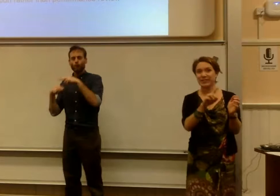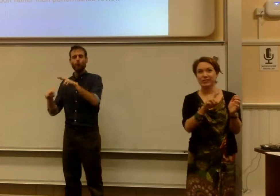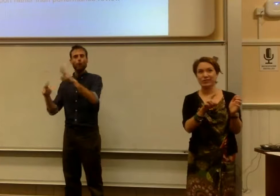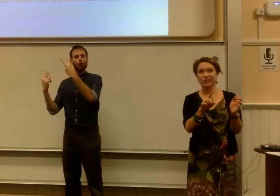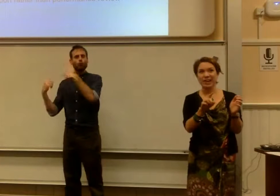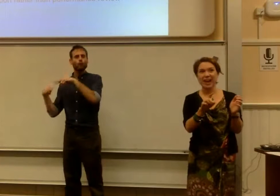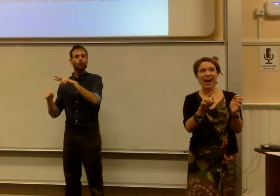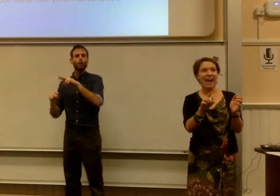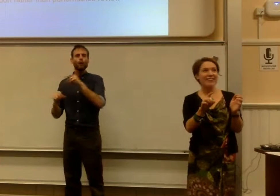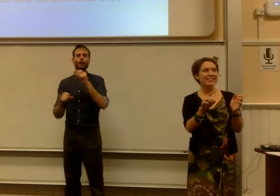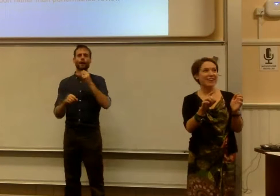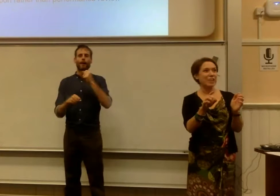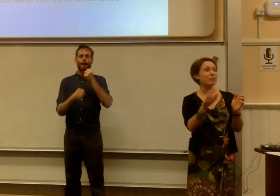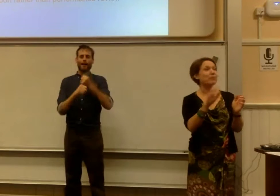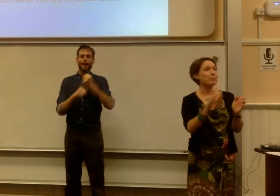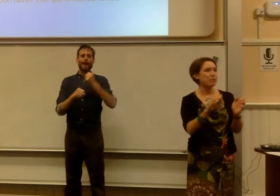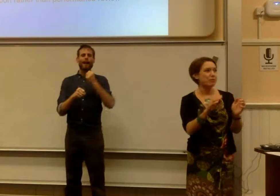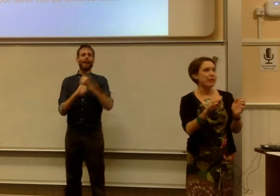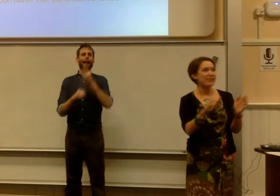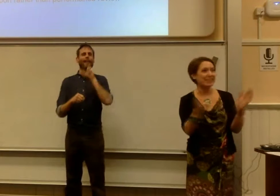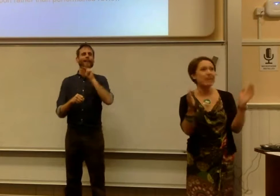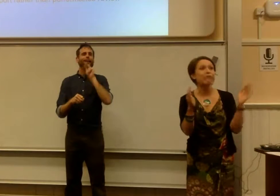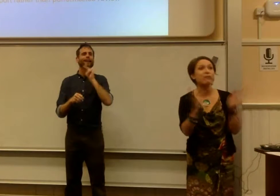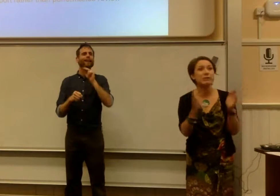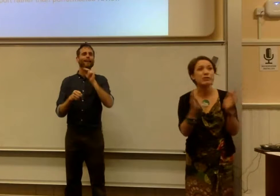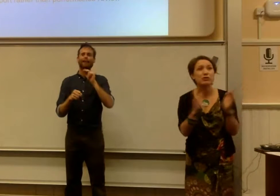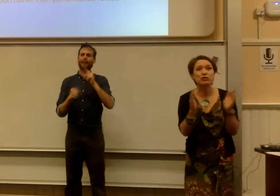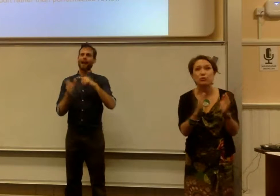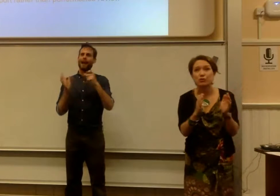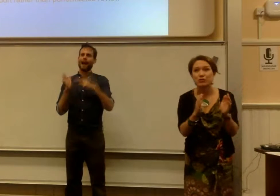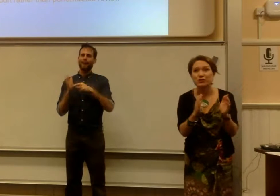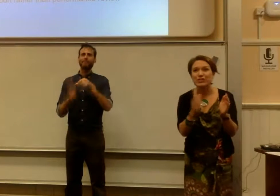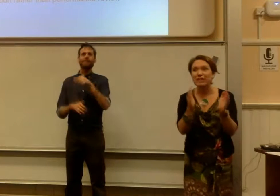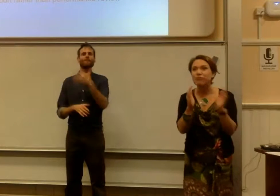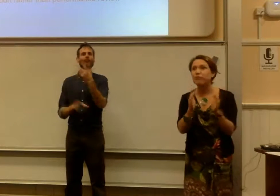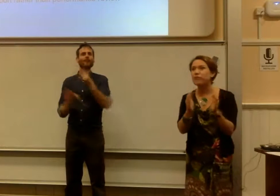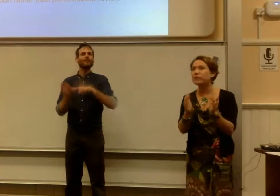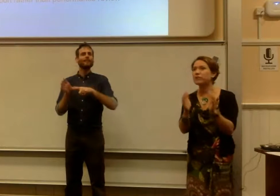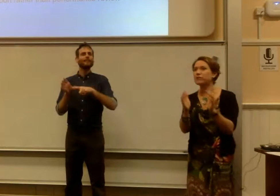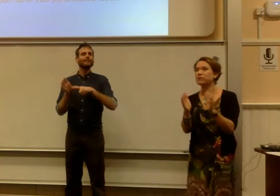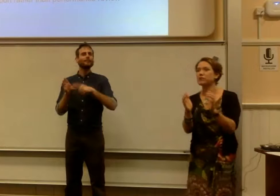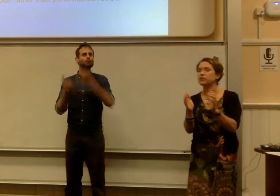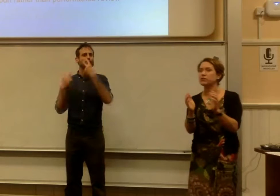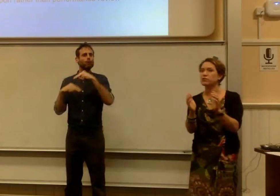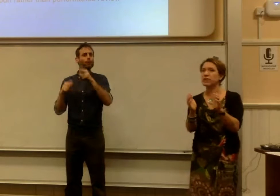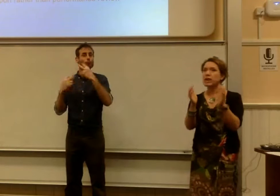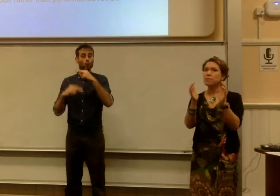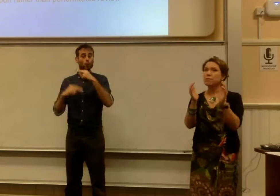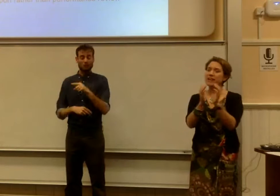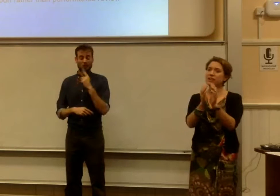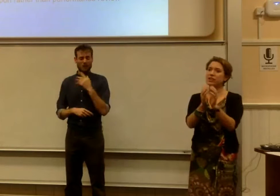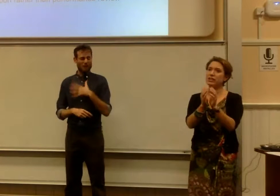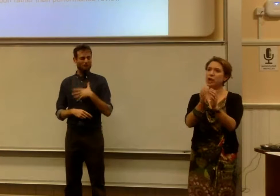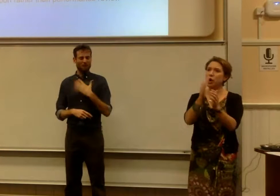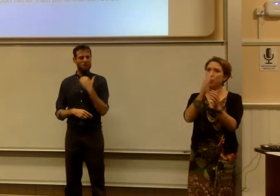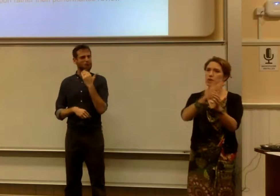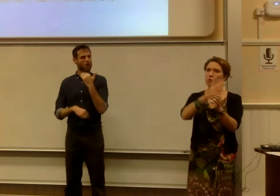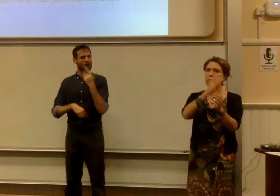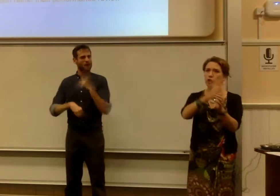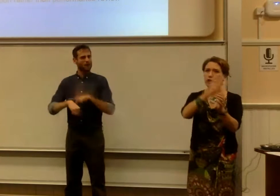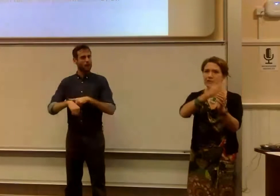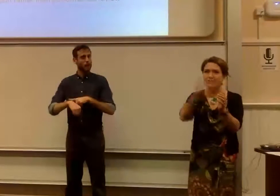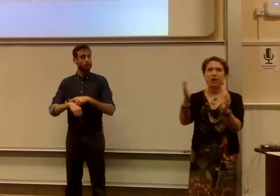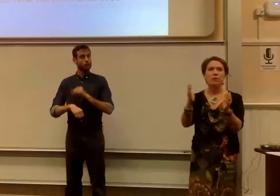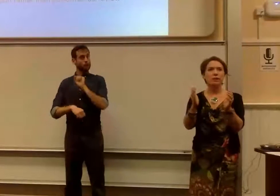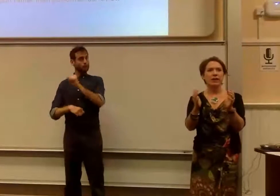5-year cycle, and feedback from that is that that feels too short. Even 5 years feels too short, because actually, when